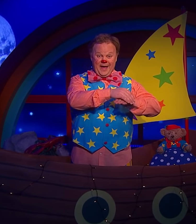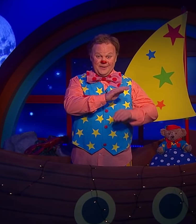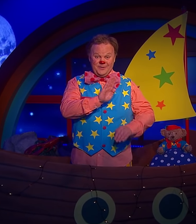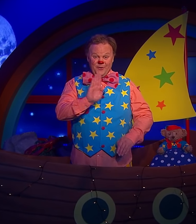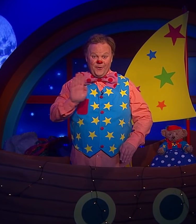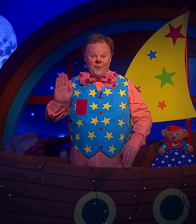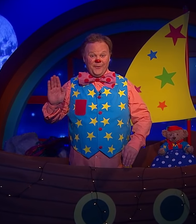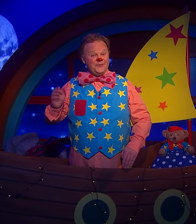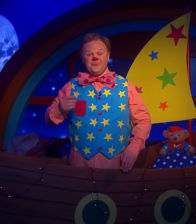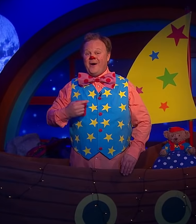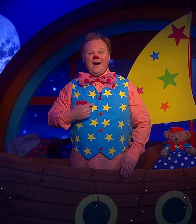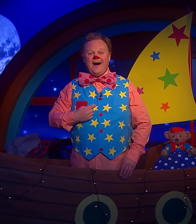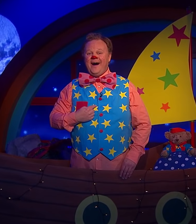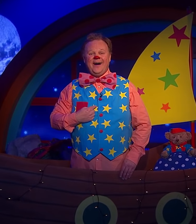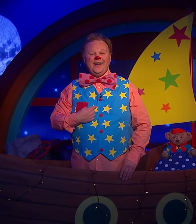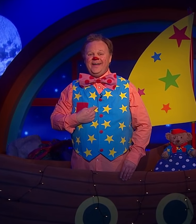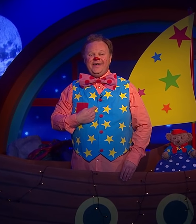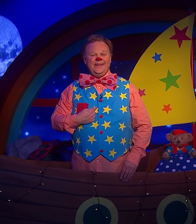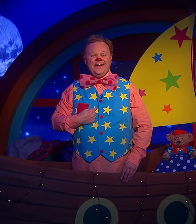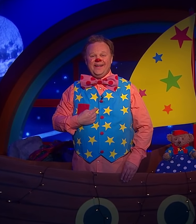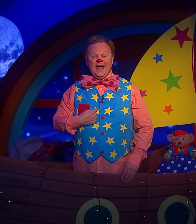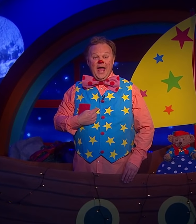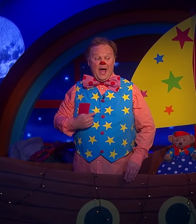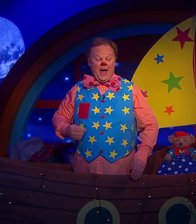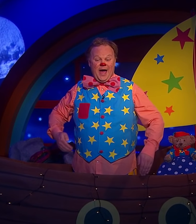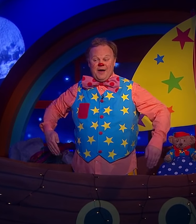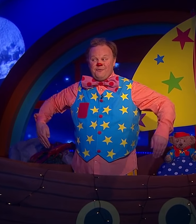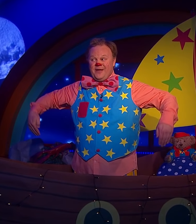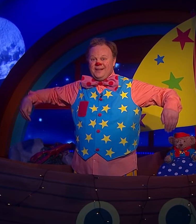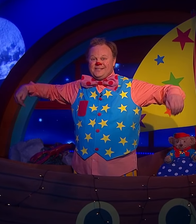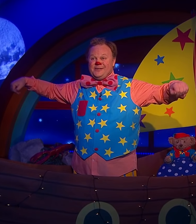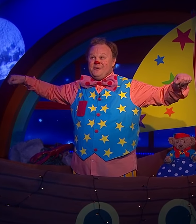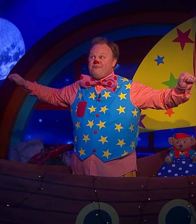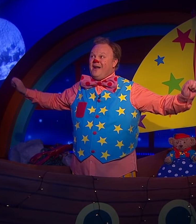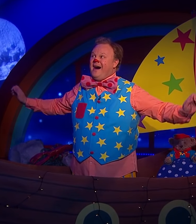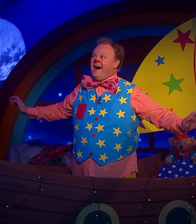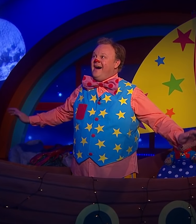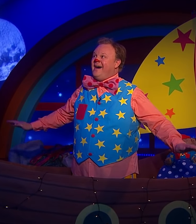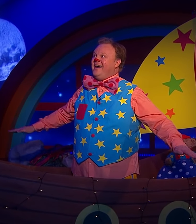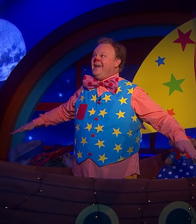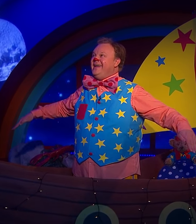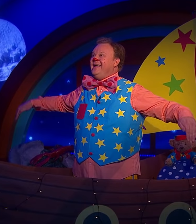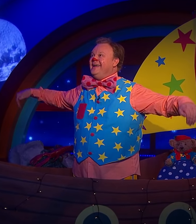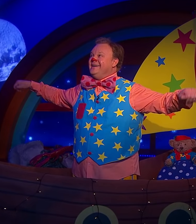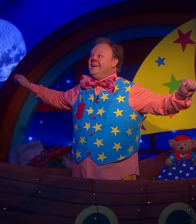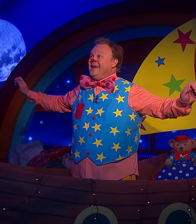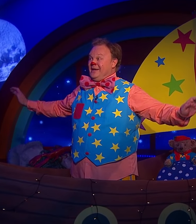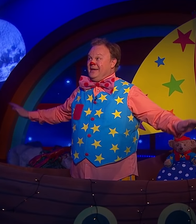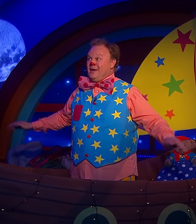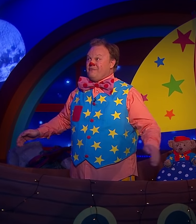and nor do I have wings to fly. Give